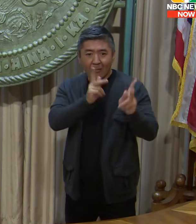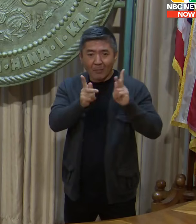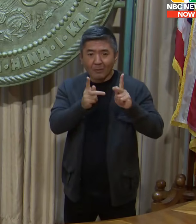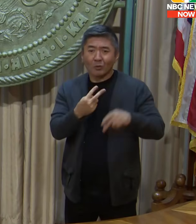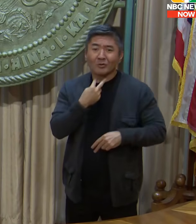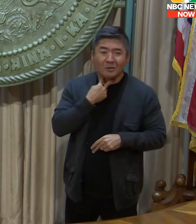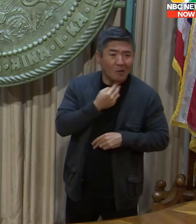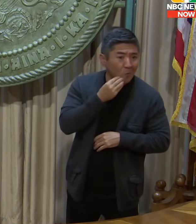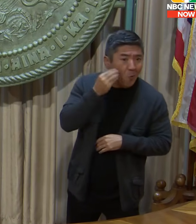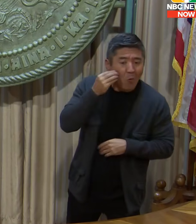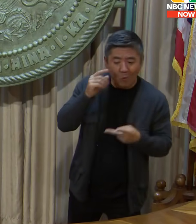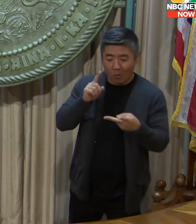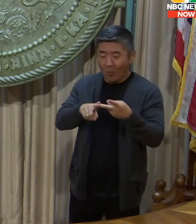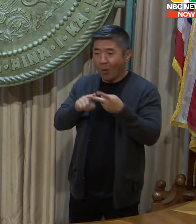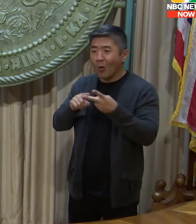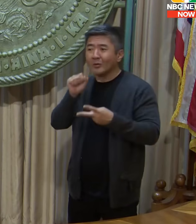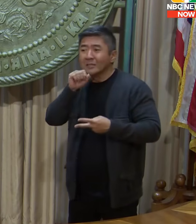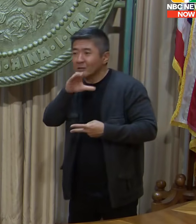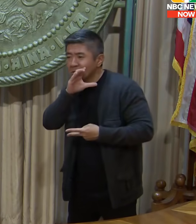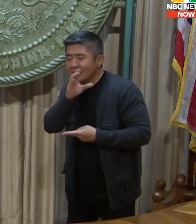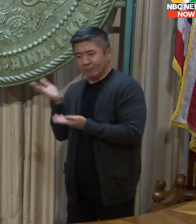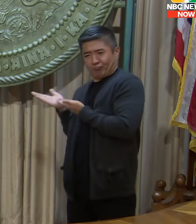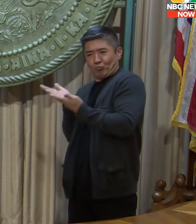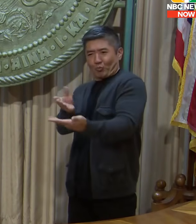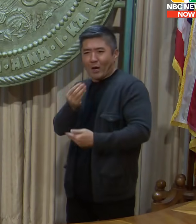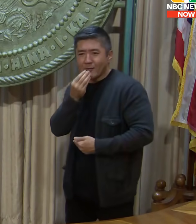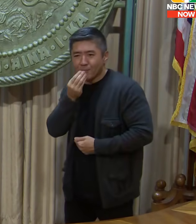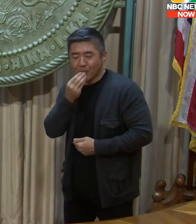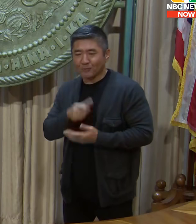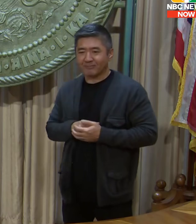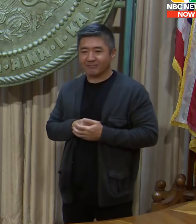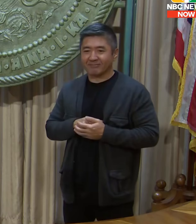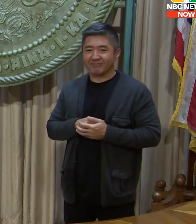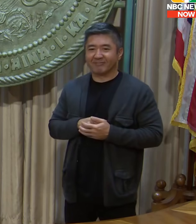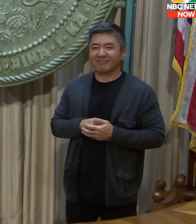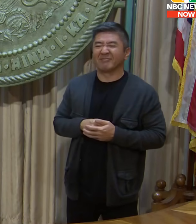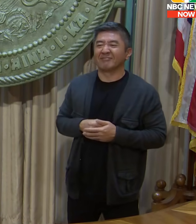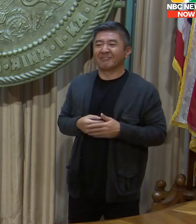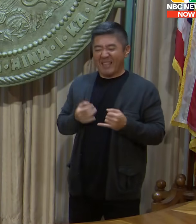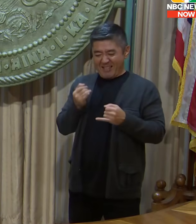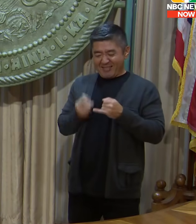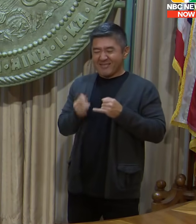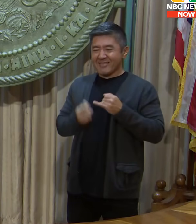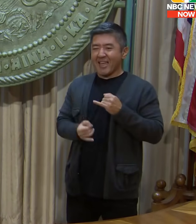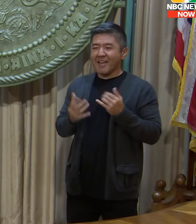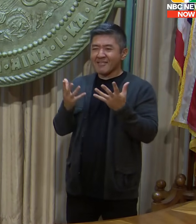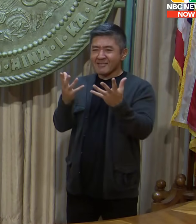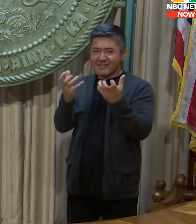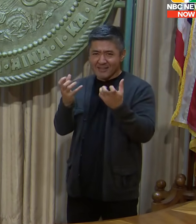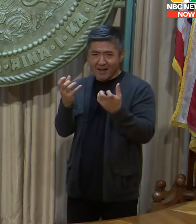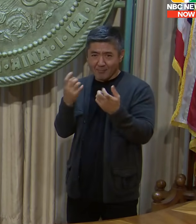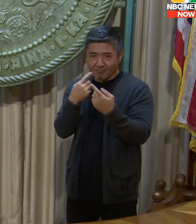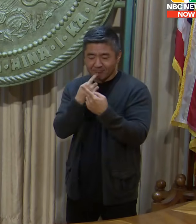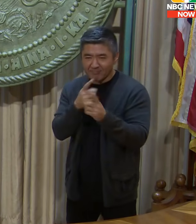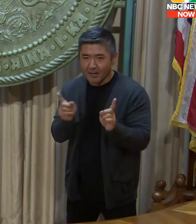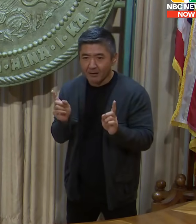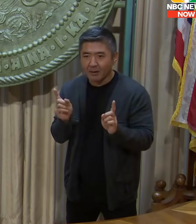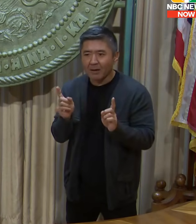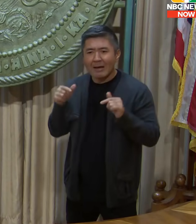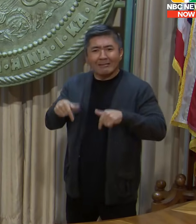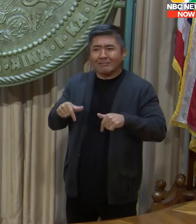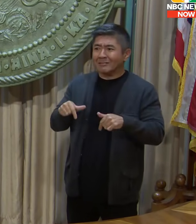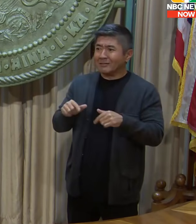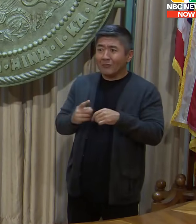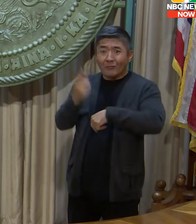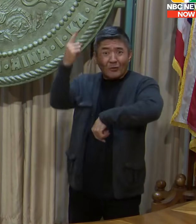community in need. In closing, I would also like just to say that these are extraordinary times,